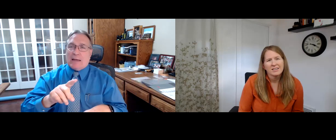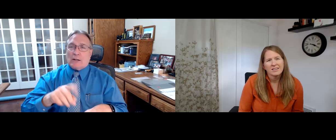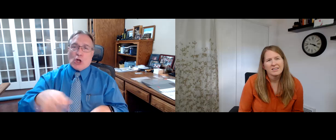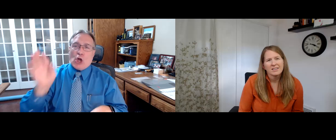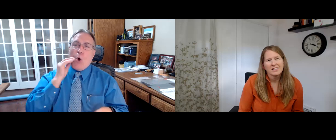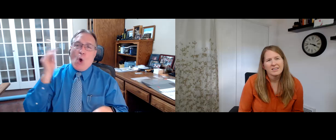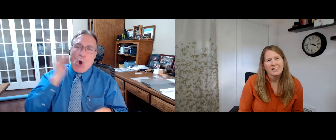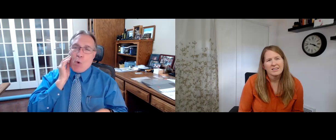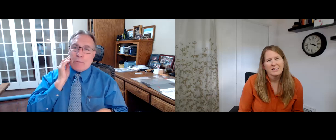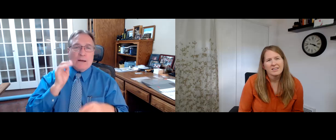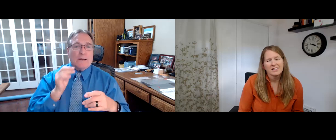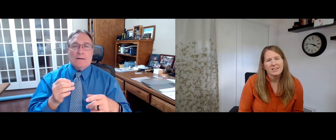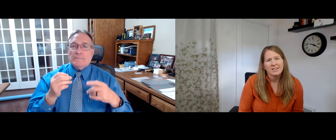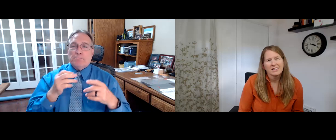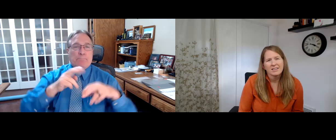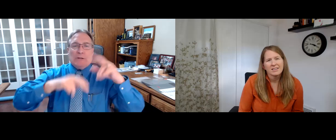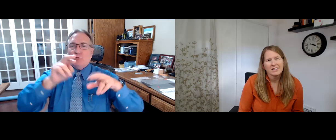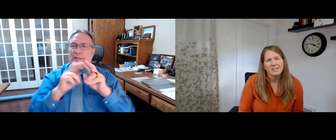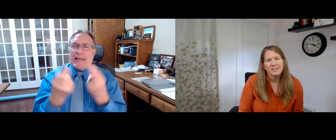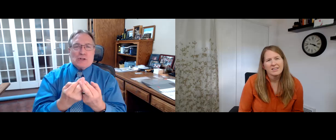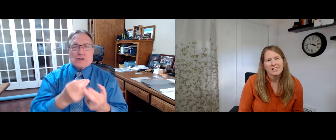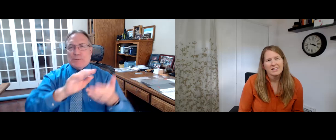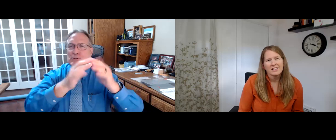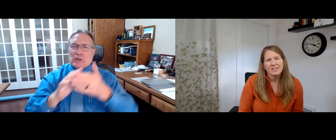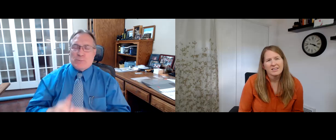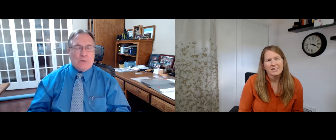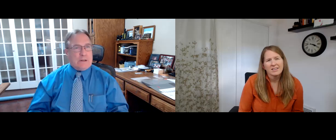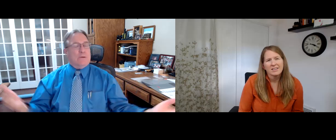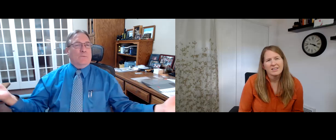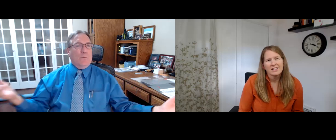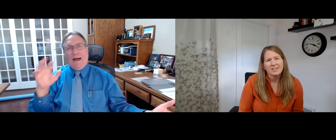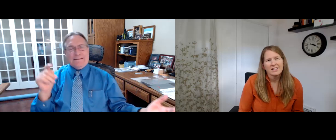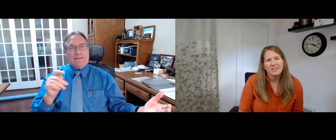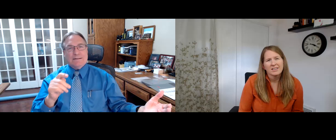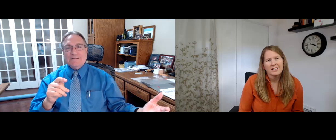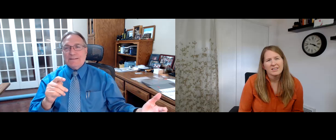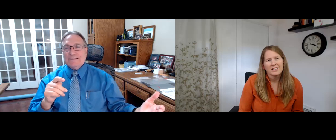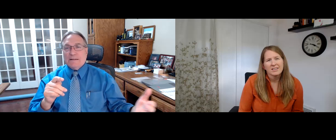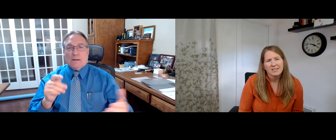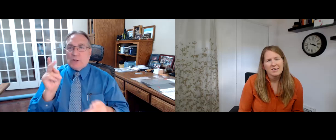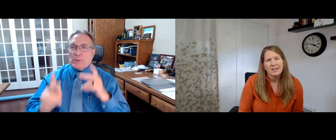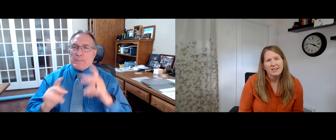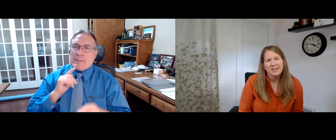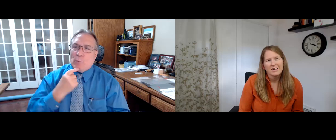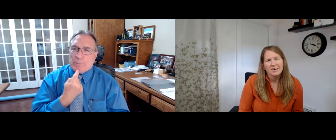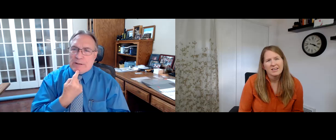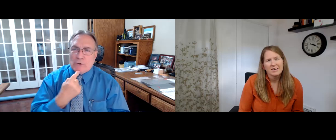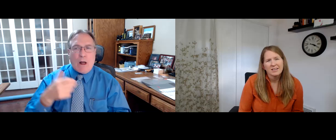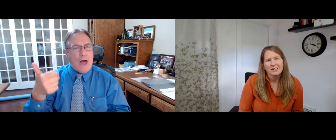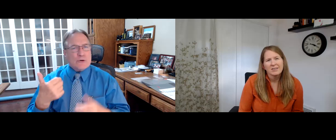disband, go home, build relationships in the community. What? Some of the people were bitter, others